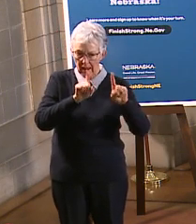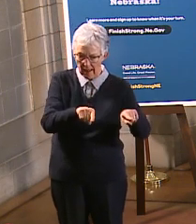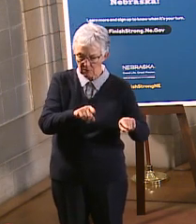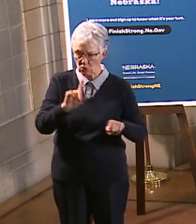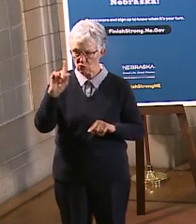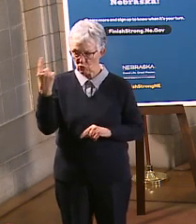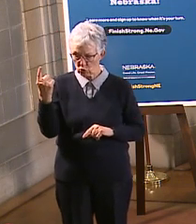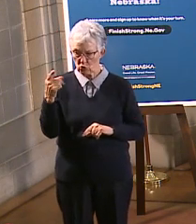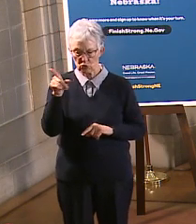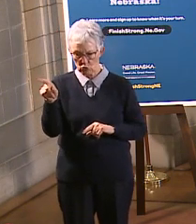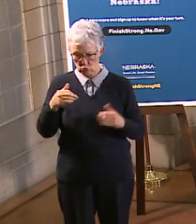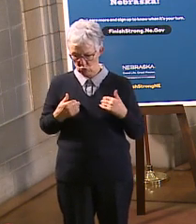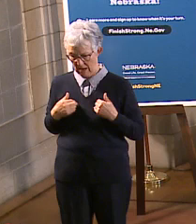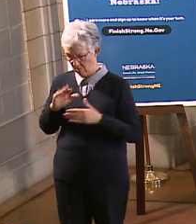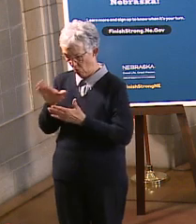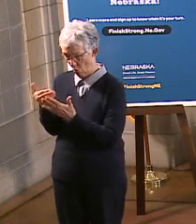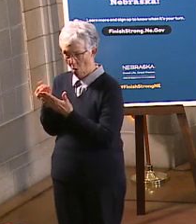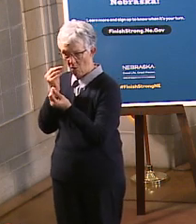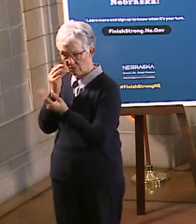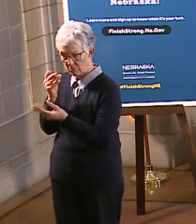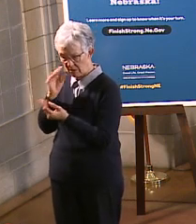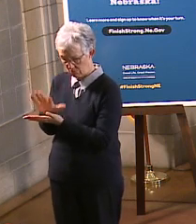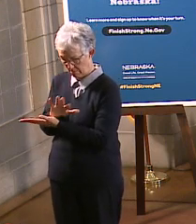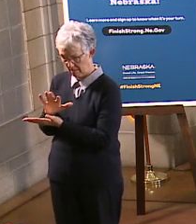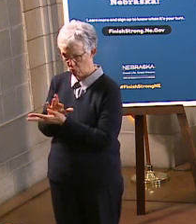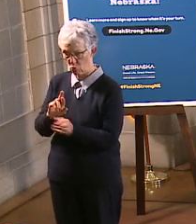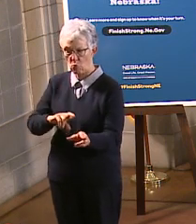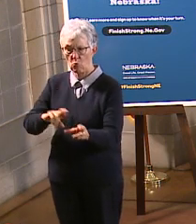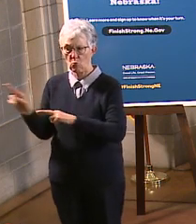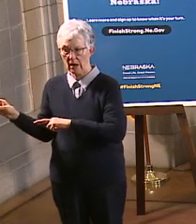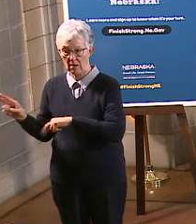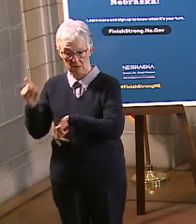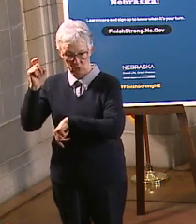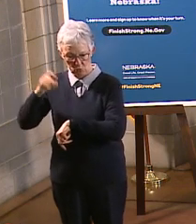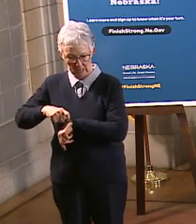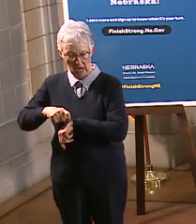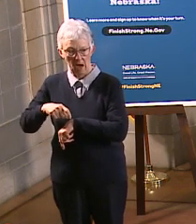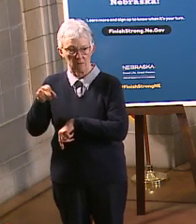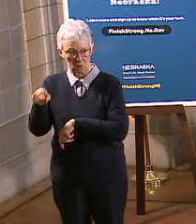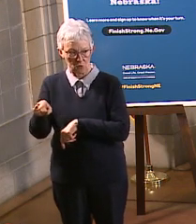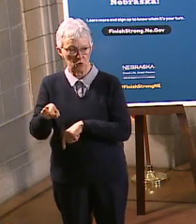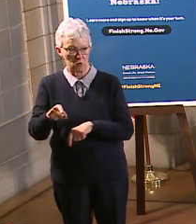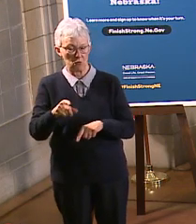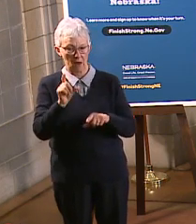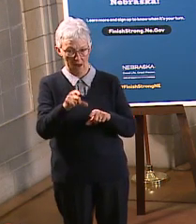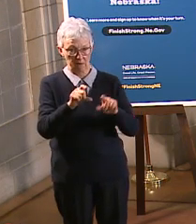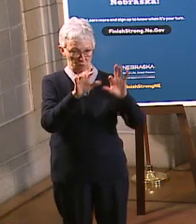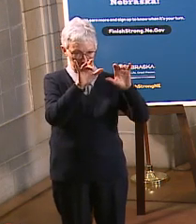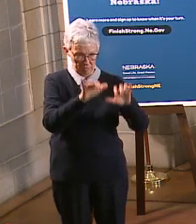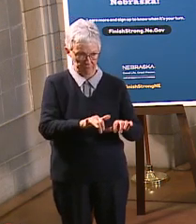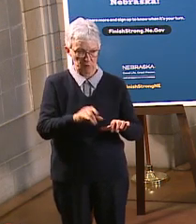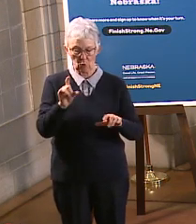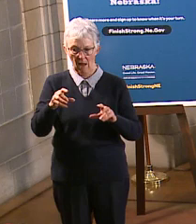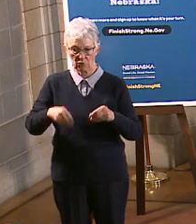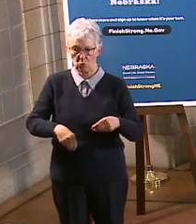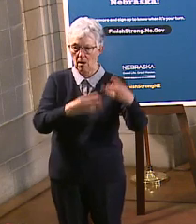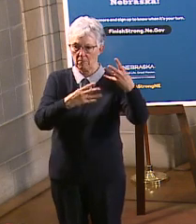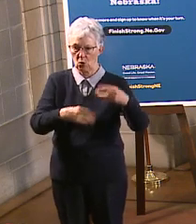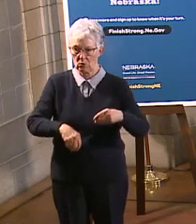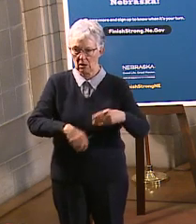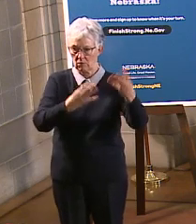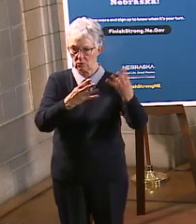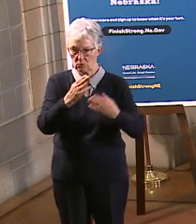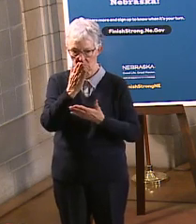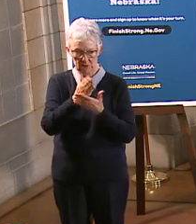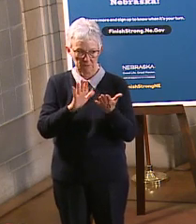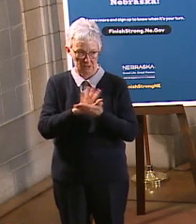documentation gathered together when you make the application. You will be uploading the documentation that's required to verify your eligibility at